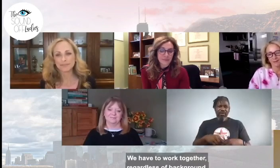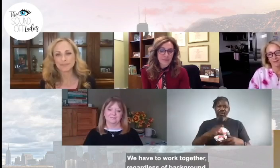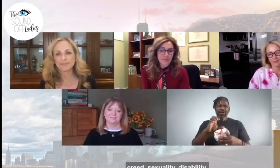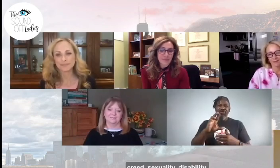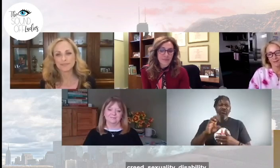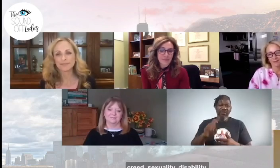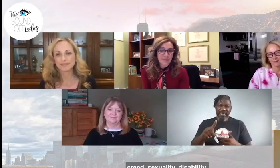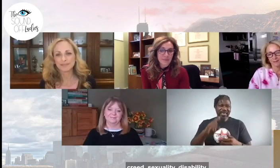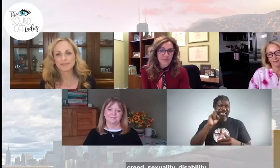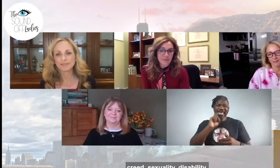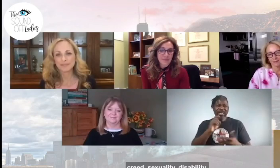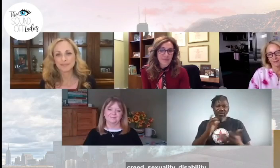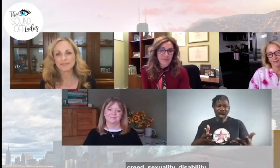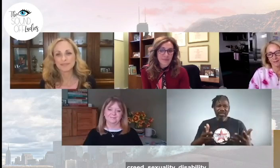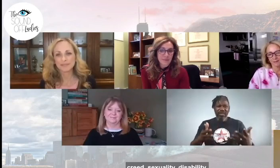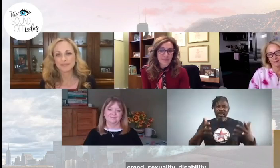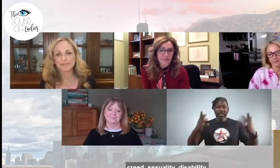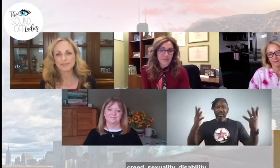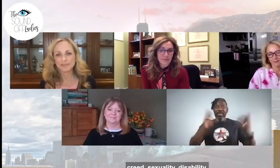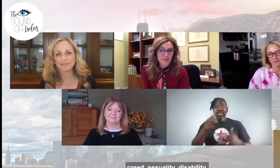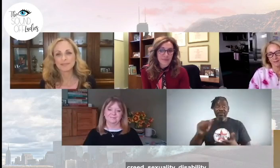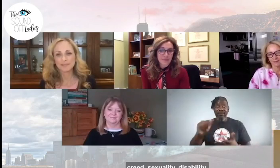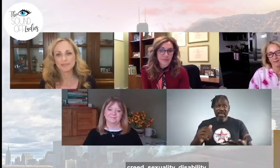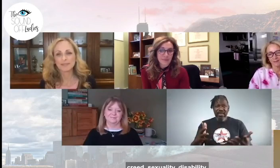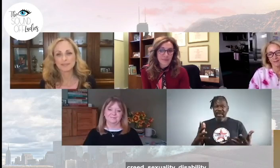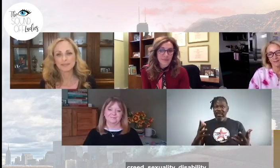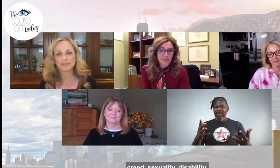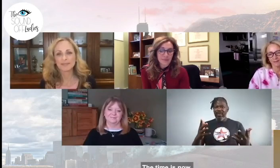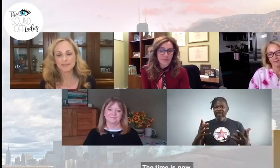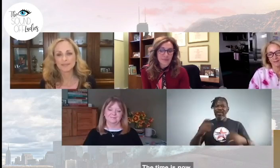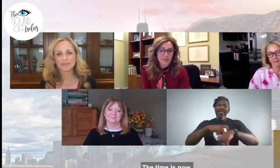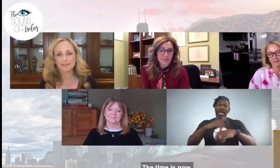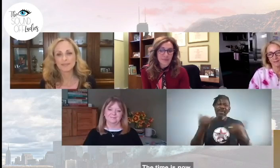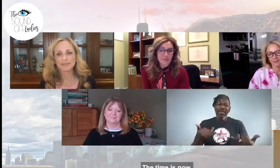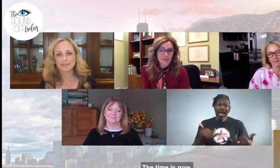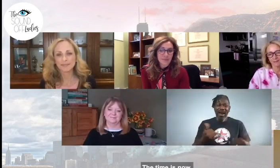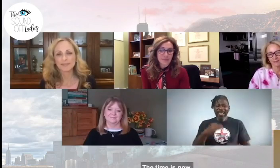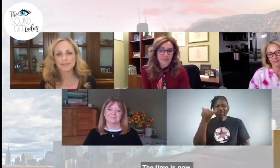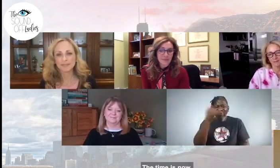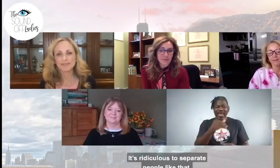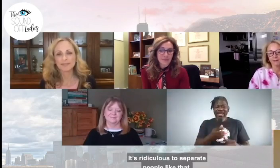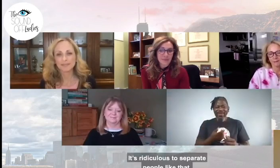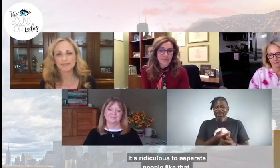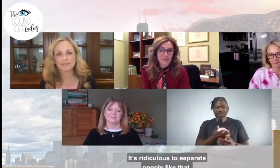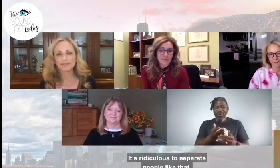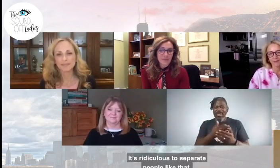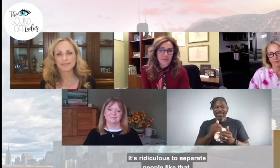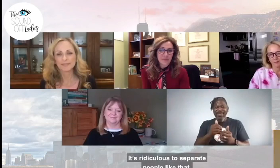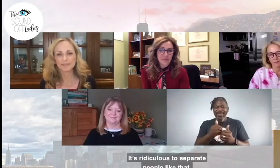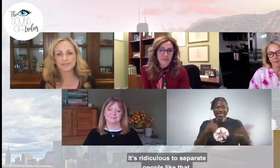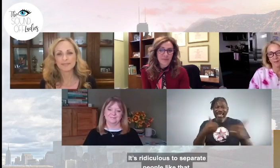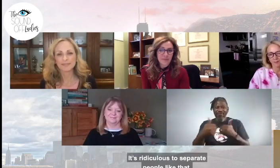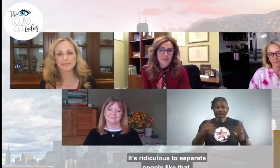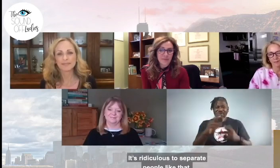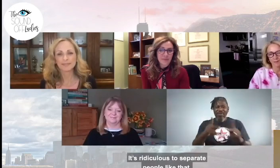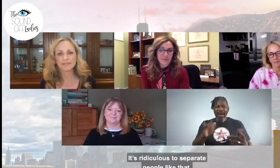regardless of the background, creed, sexuality, disability. The time is now. It's ridiculous to